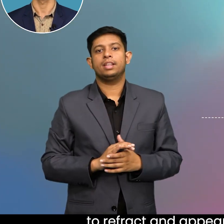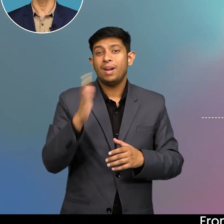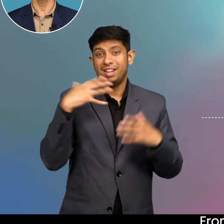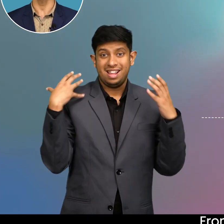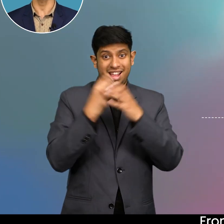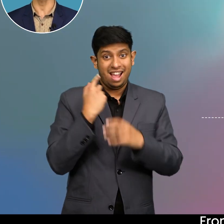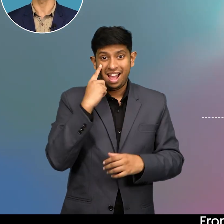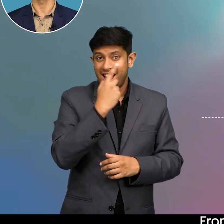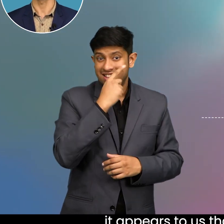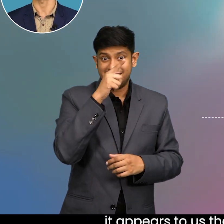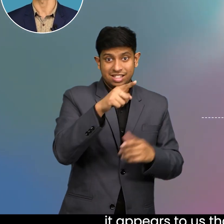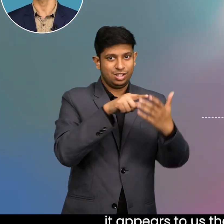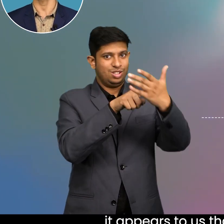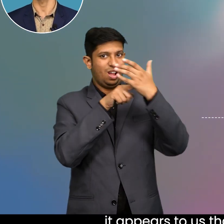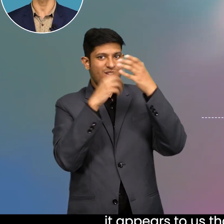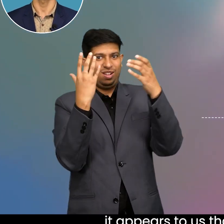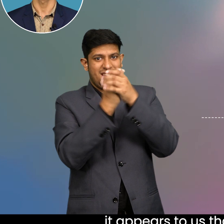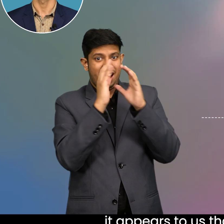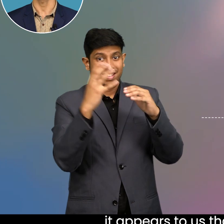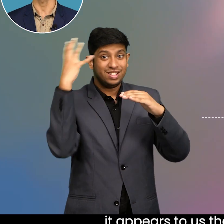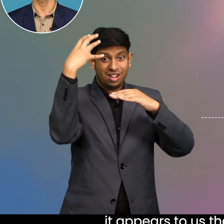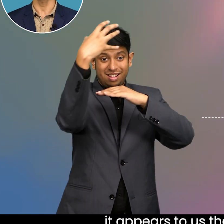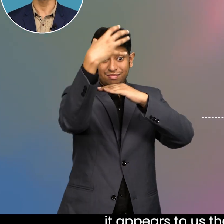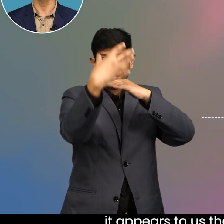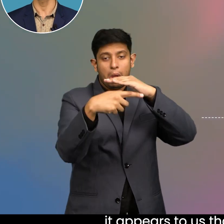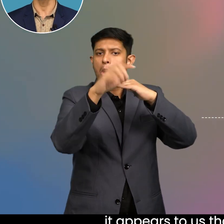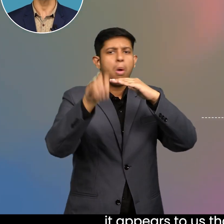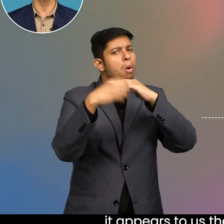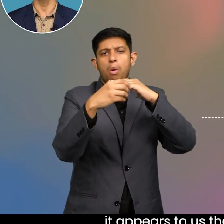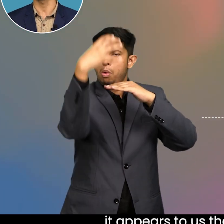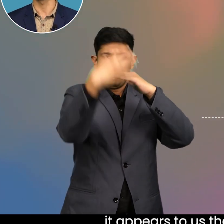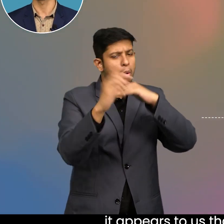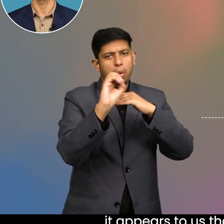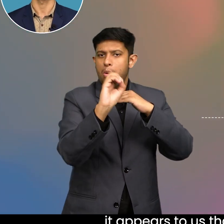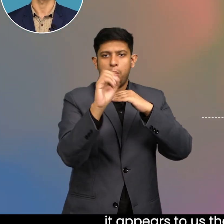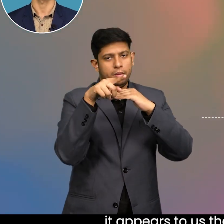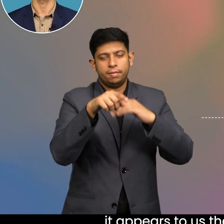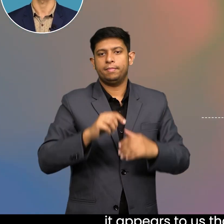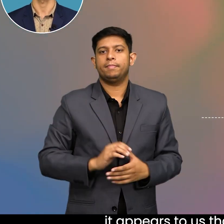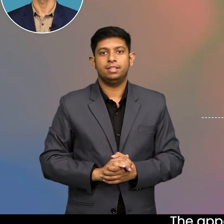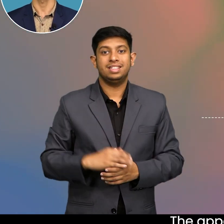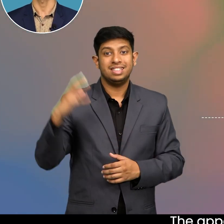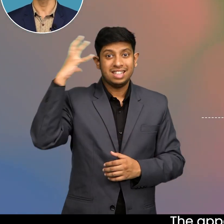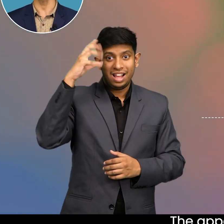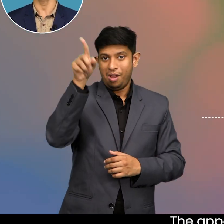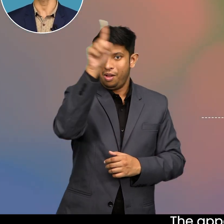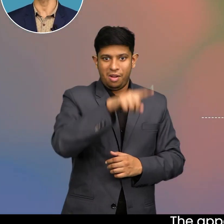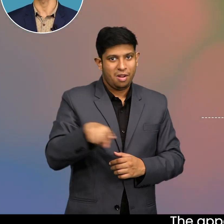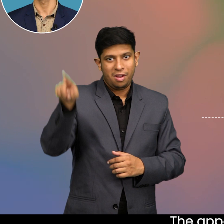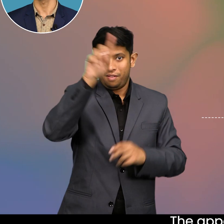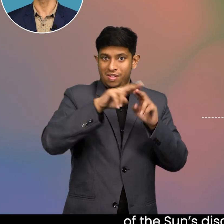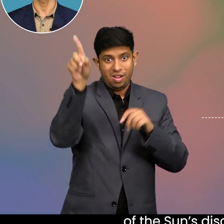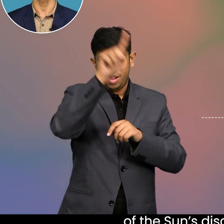From our eyes, it appears to us that the sun has not yet set. The apparent